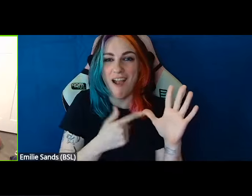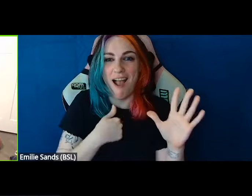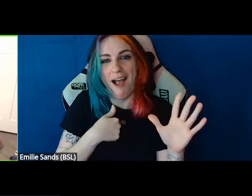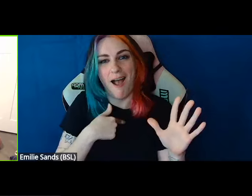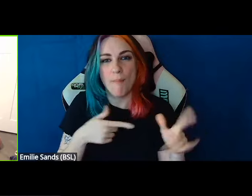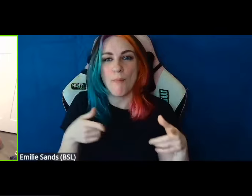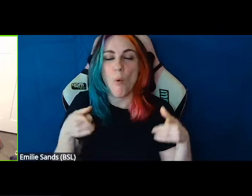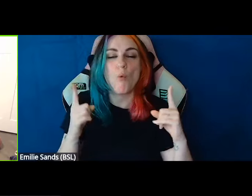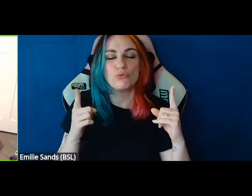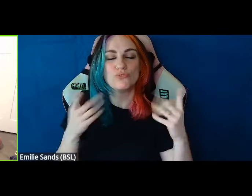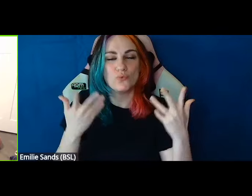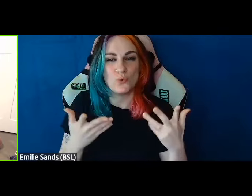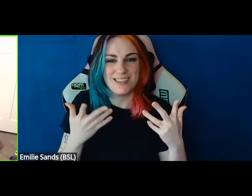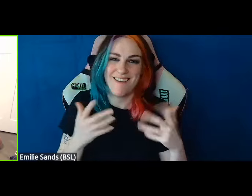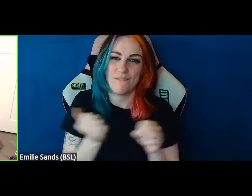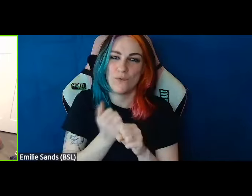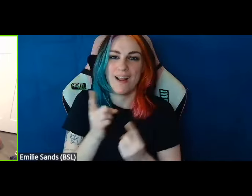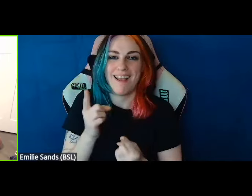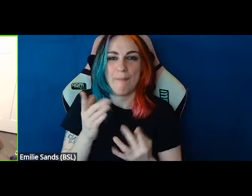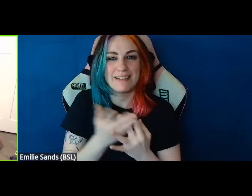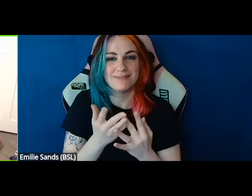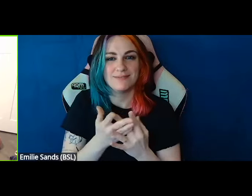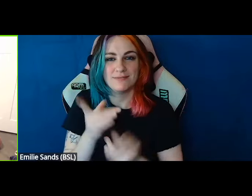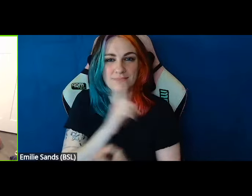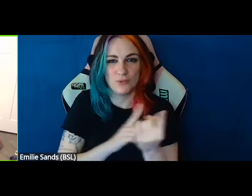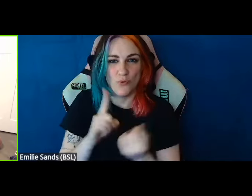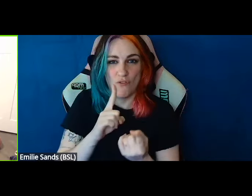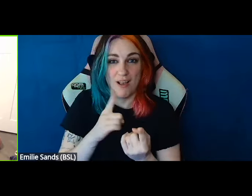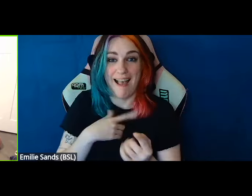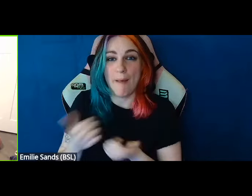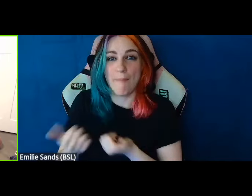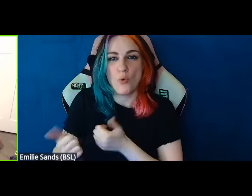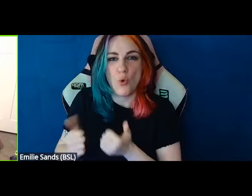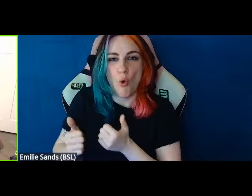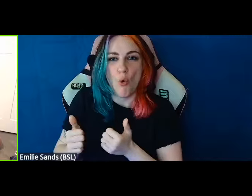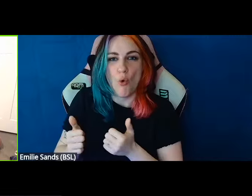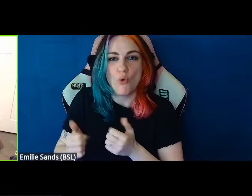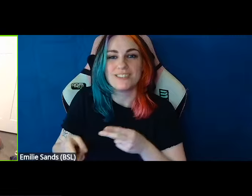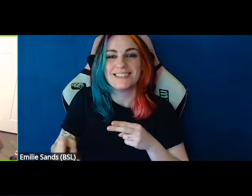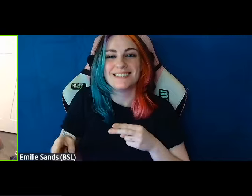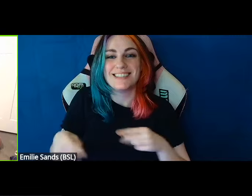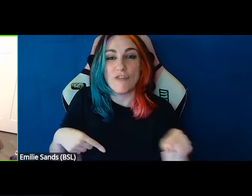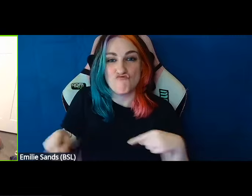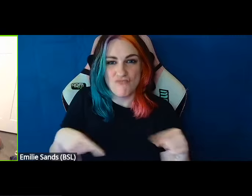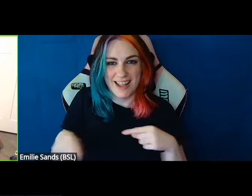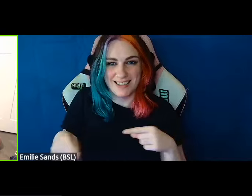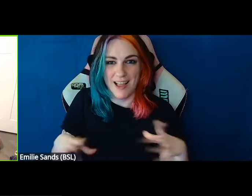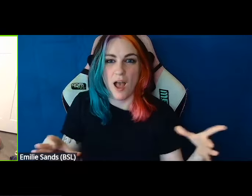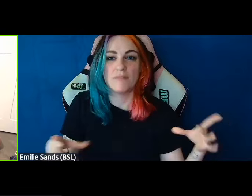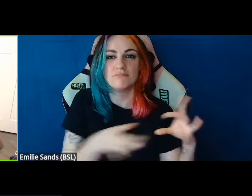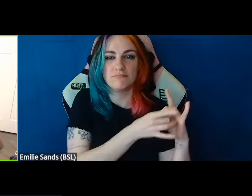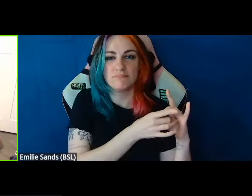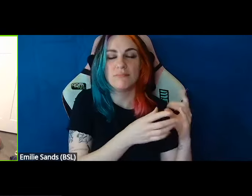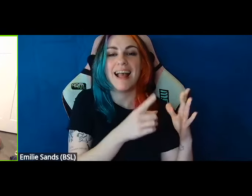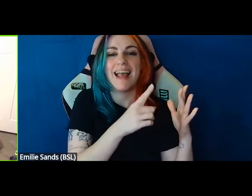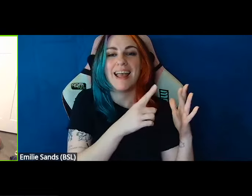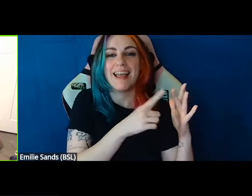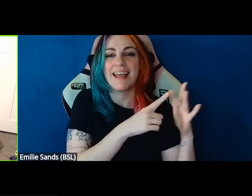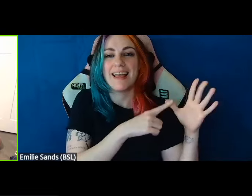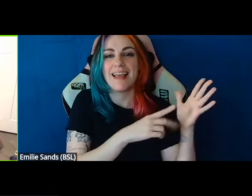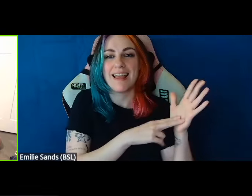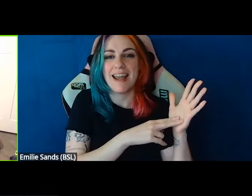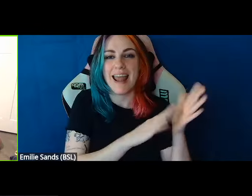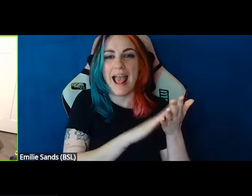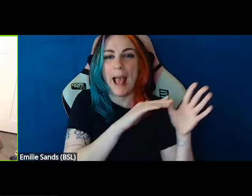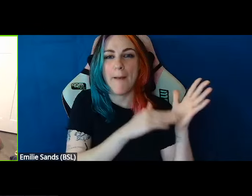Game Accessibility Conference. I'm the co-director along with Ian Hamilton, who's doing everything behind the scenes.